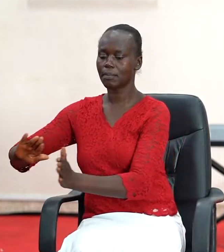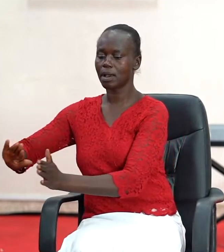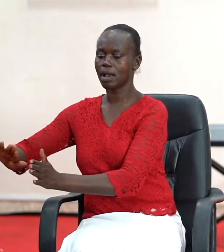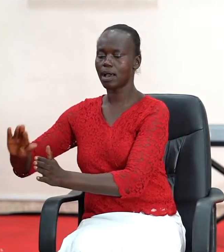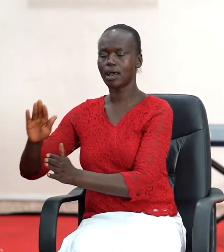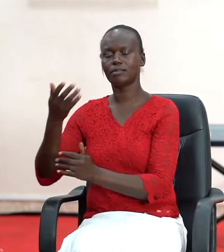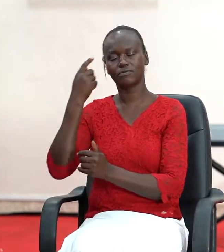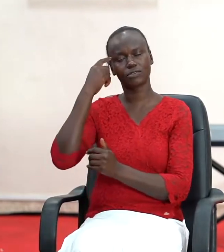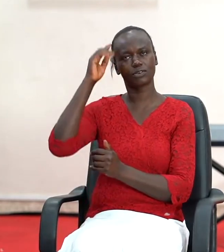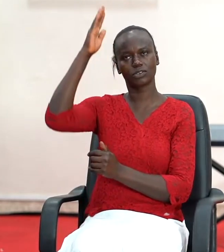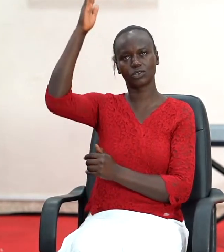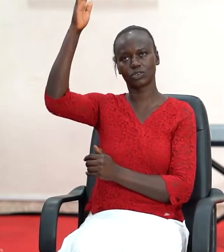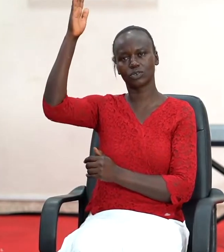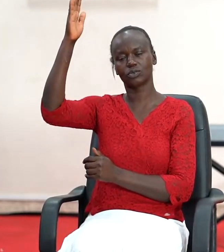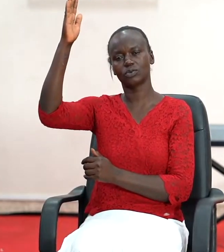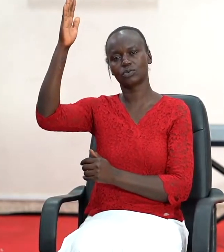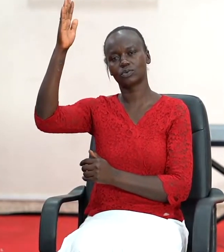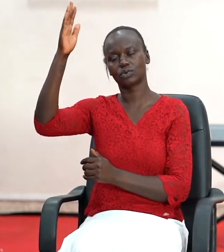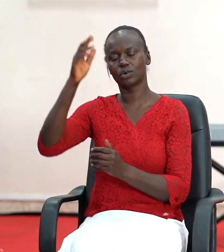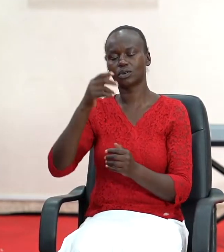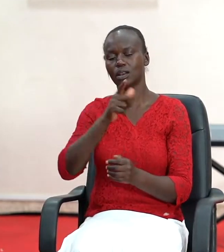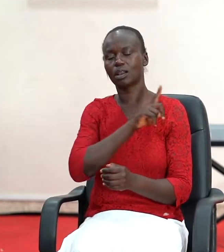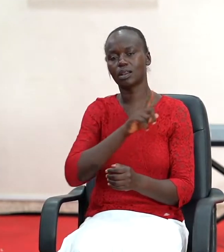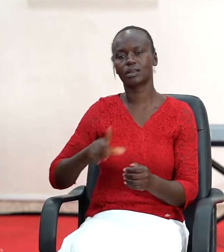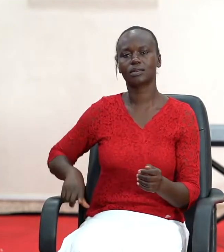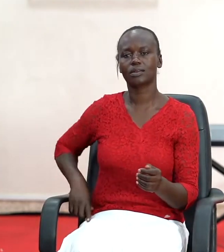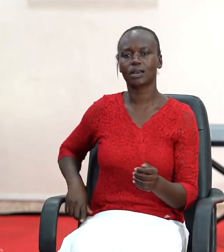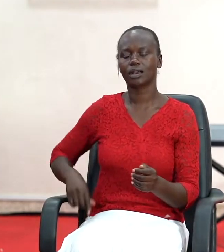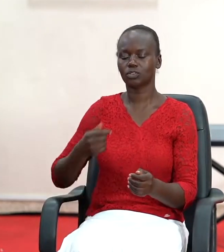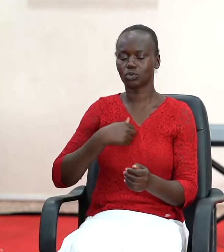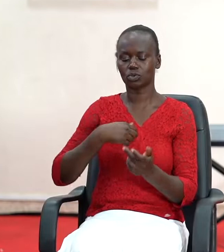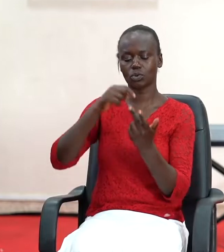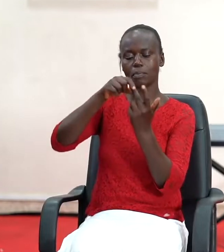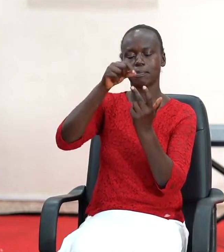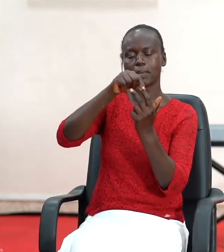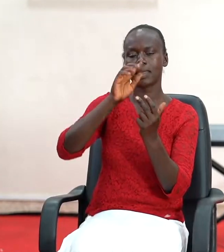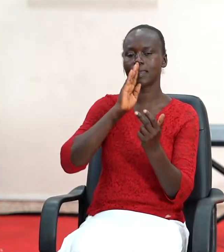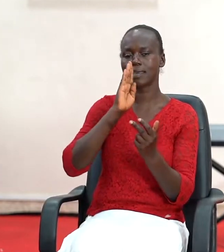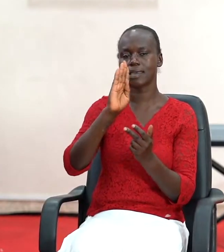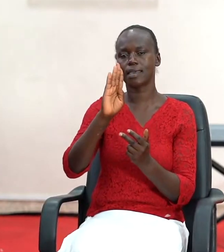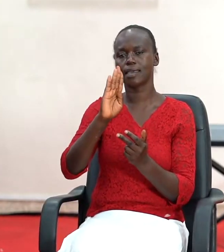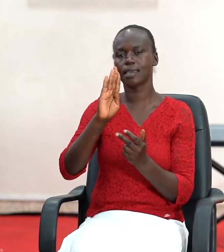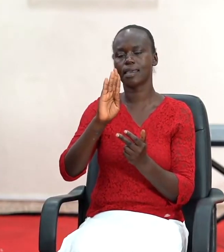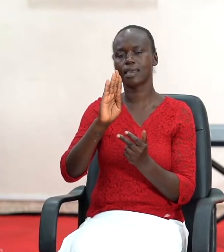set apart for you, Lord. I choose to be